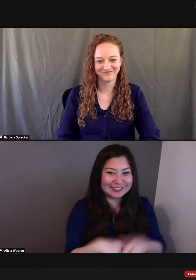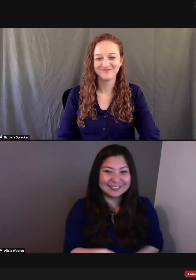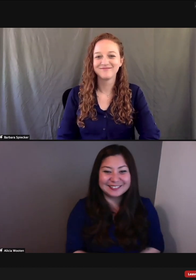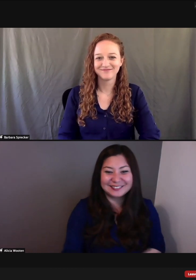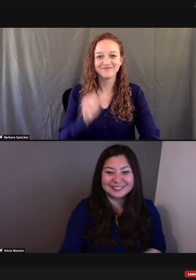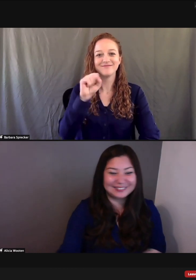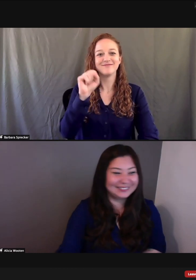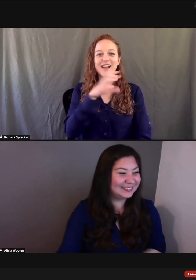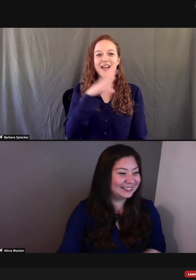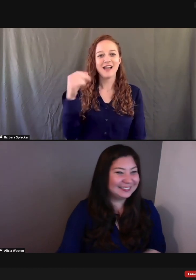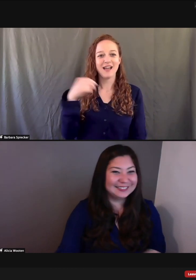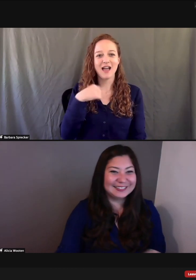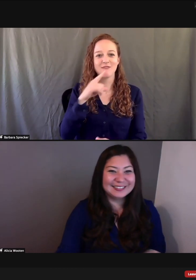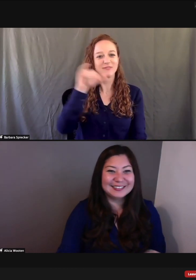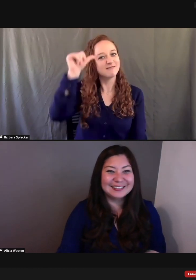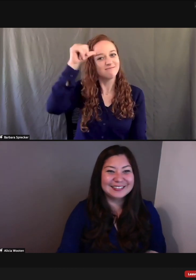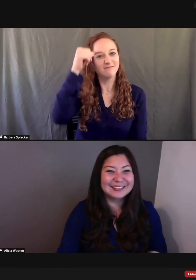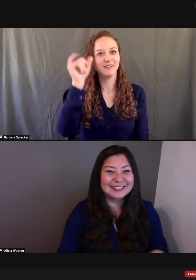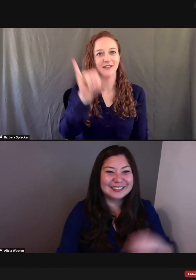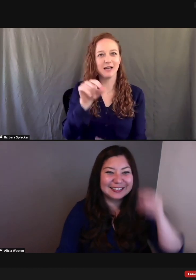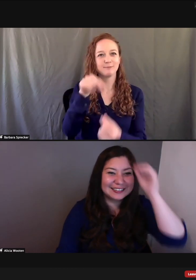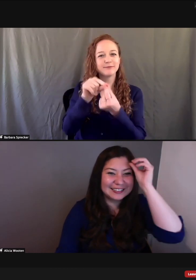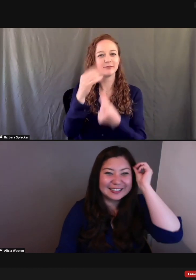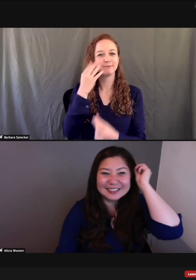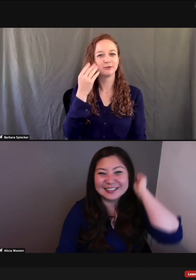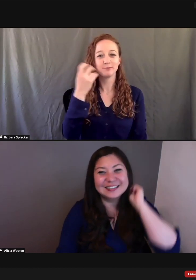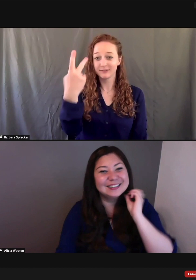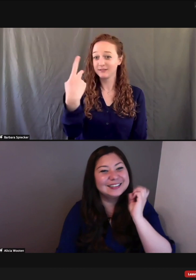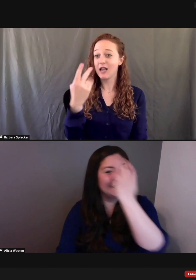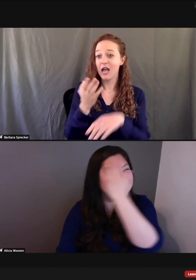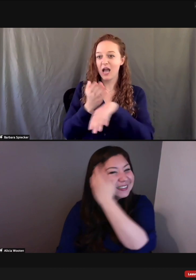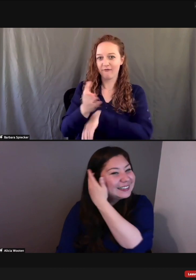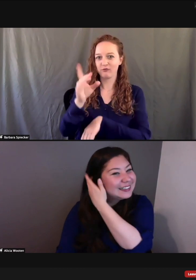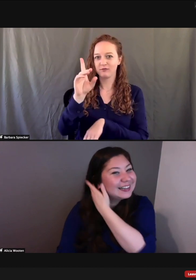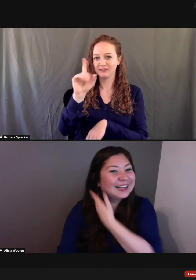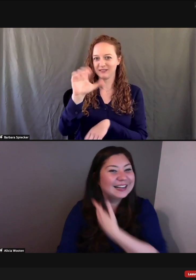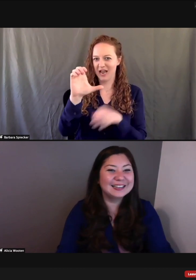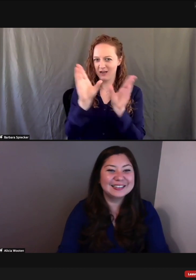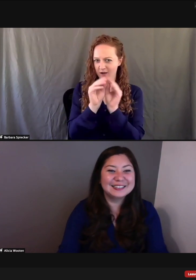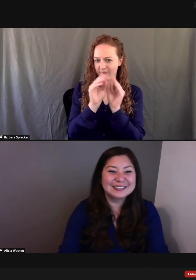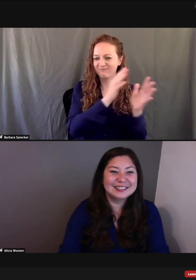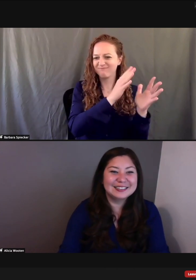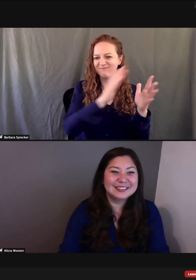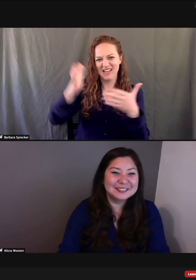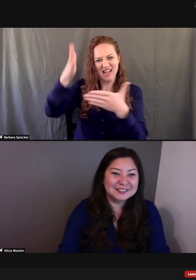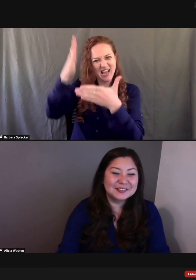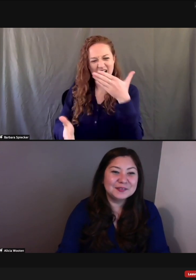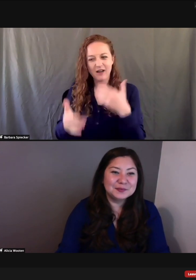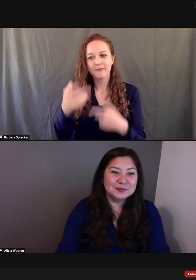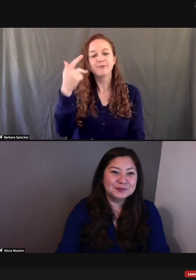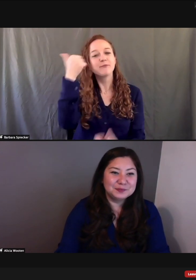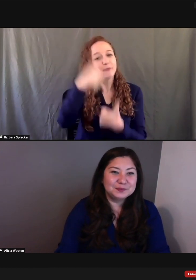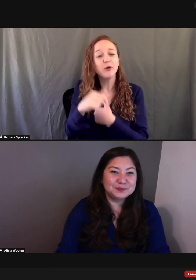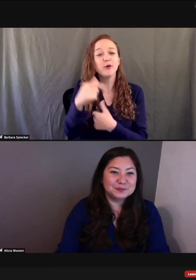And so that really started the spark. And at the same time, we were going